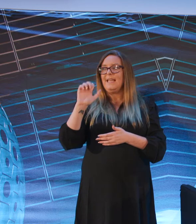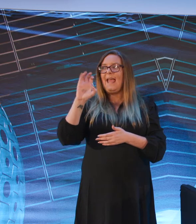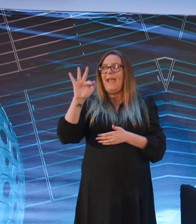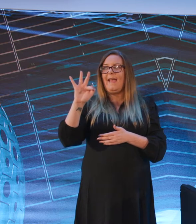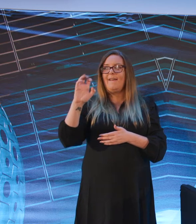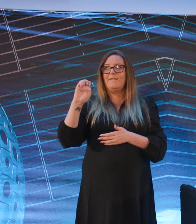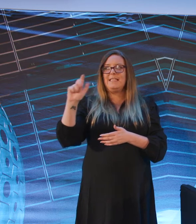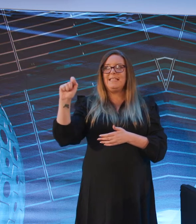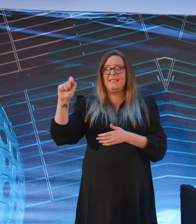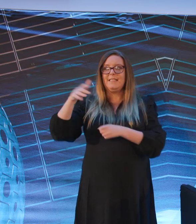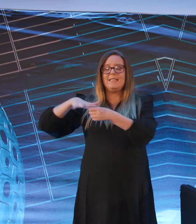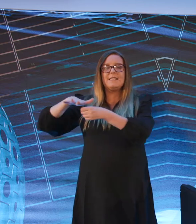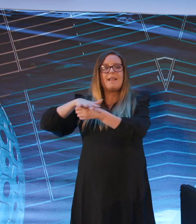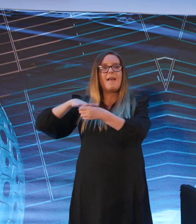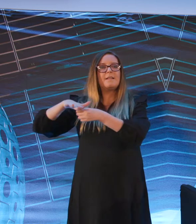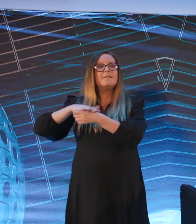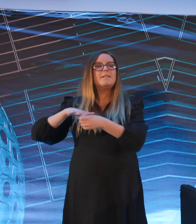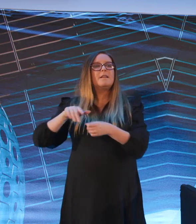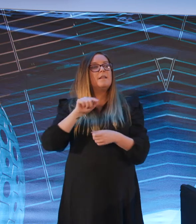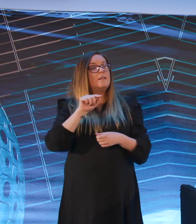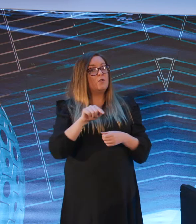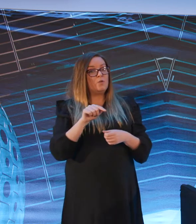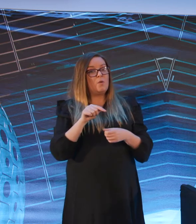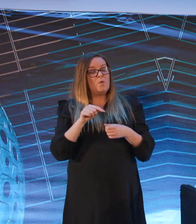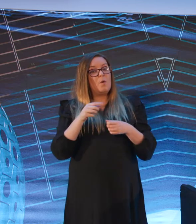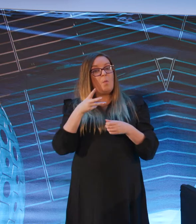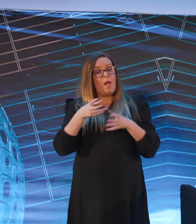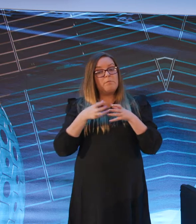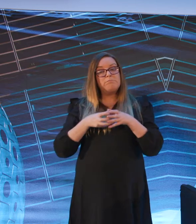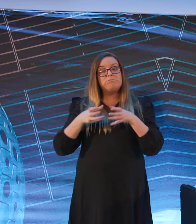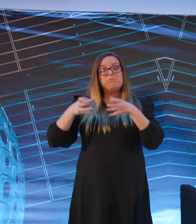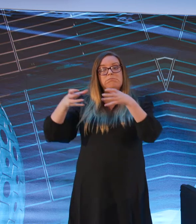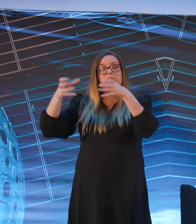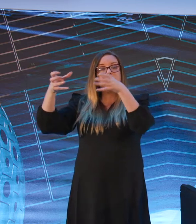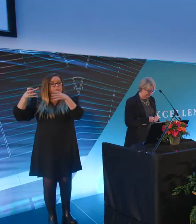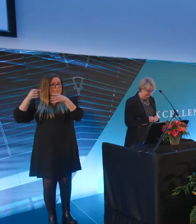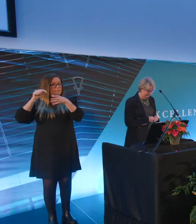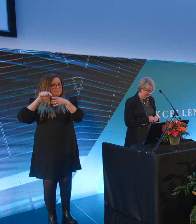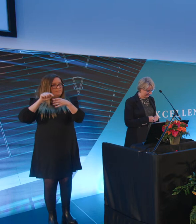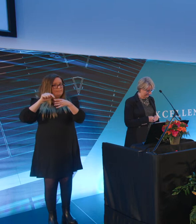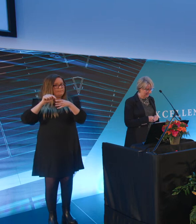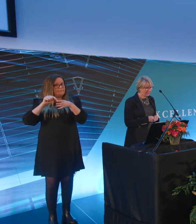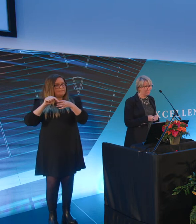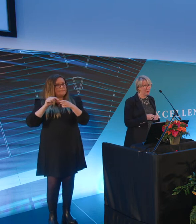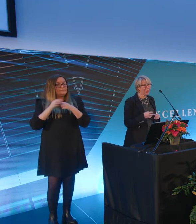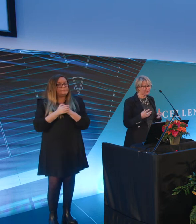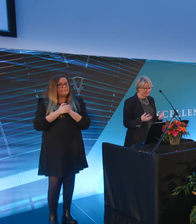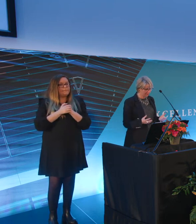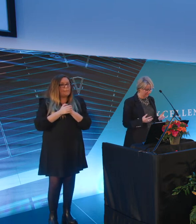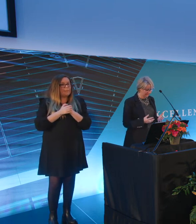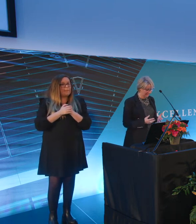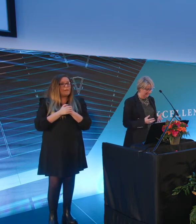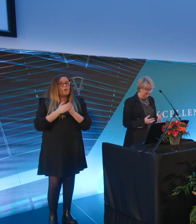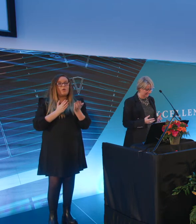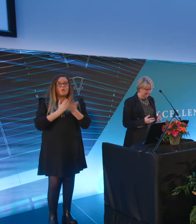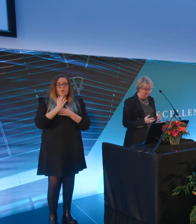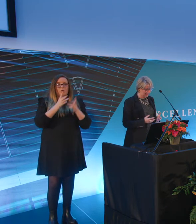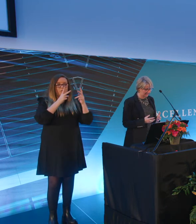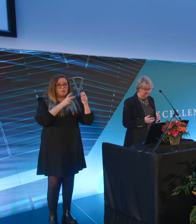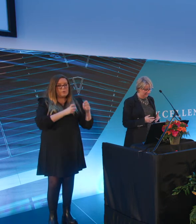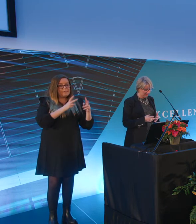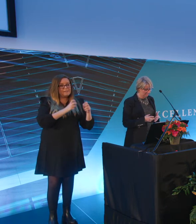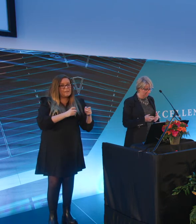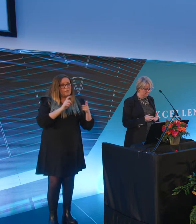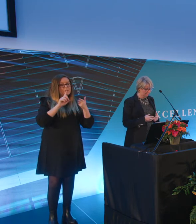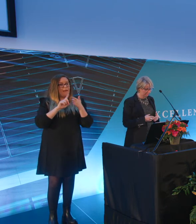Our third area of focus is to expand internationalization. Through our research and